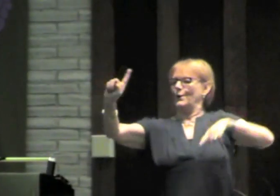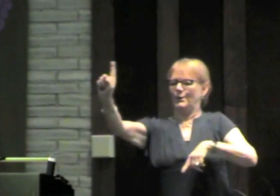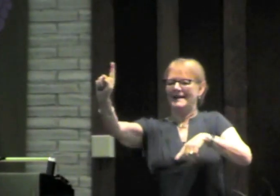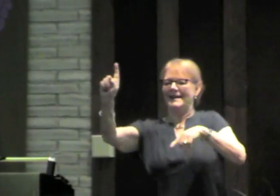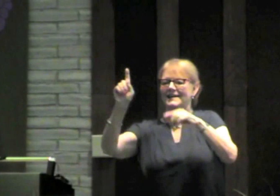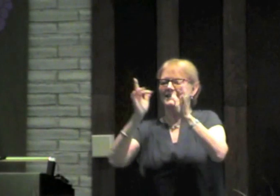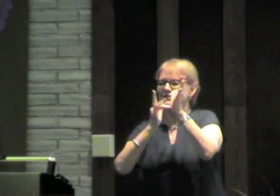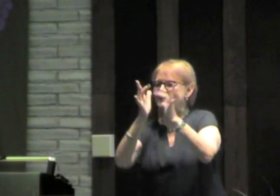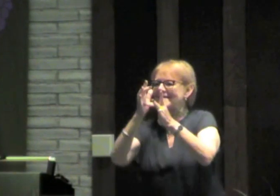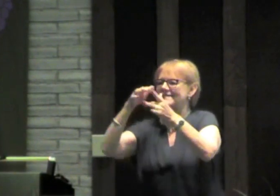Then we went to